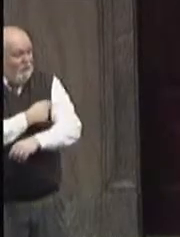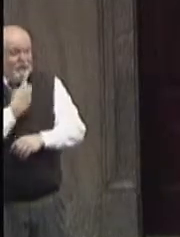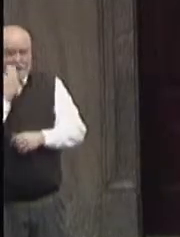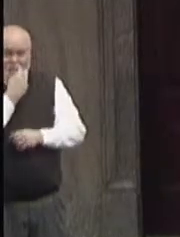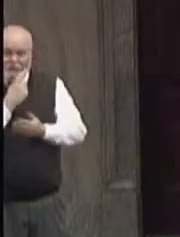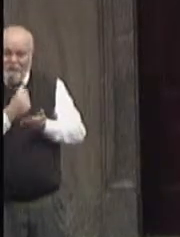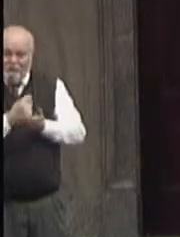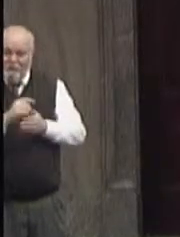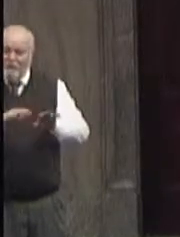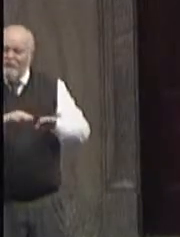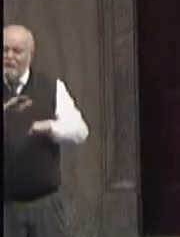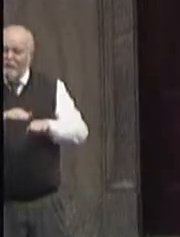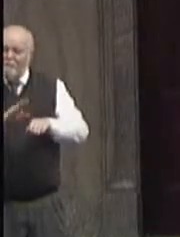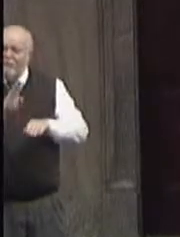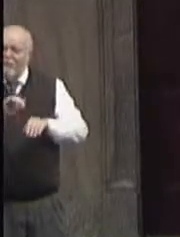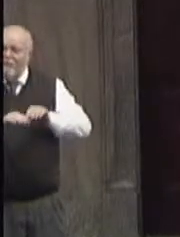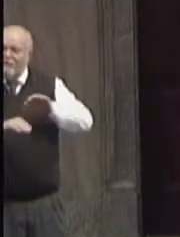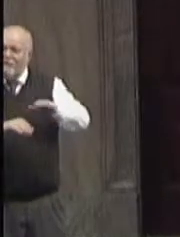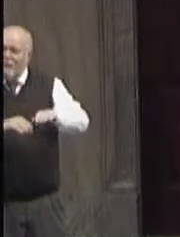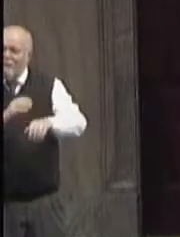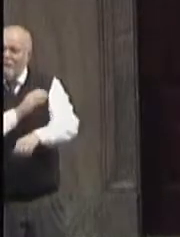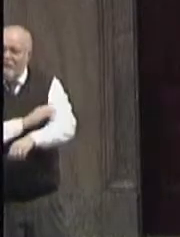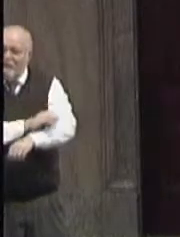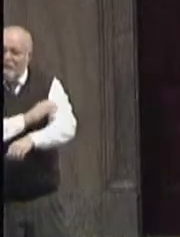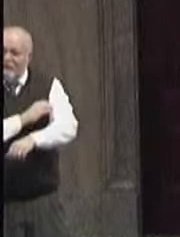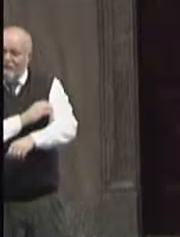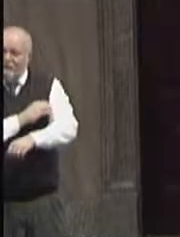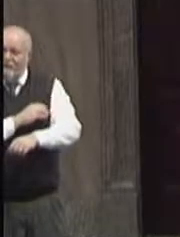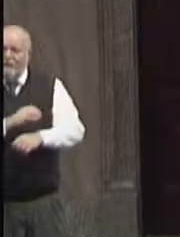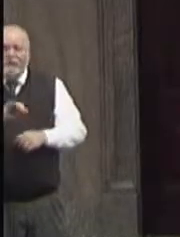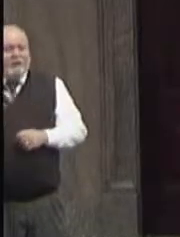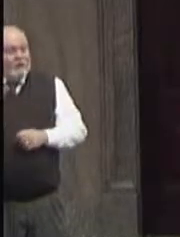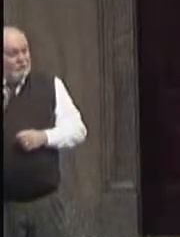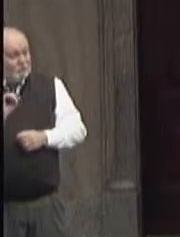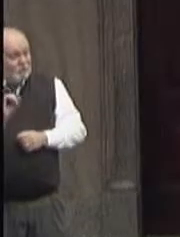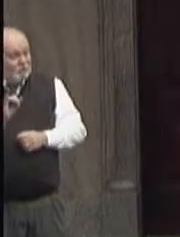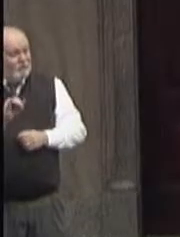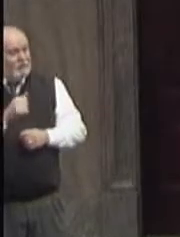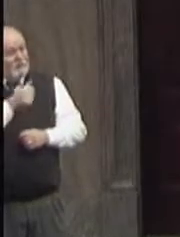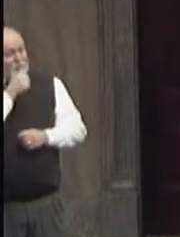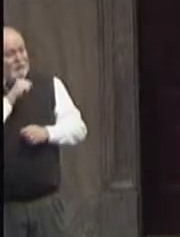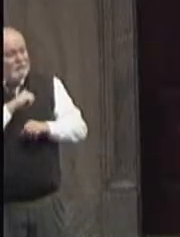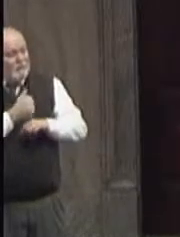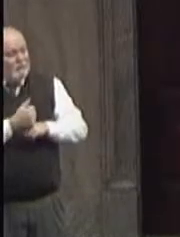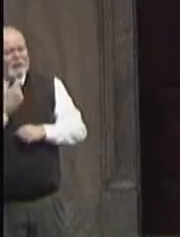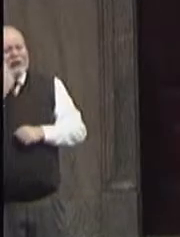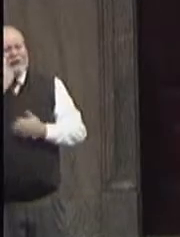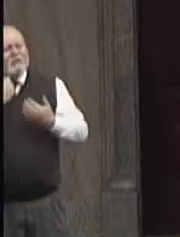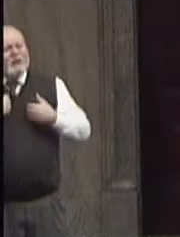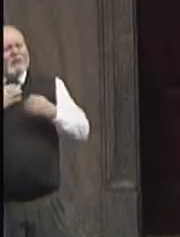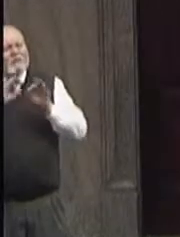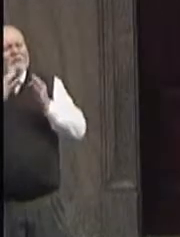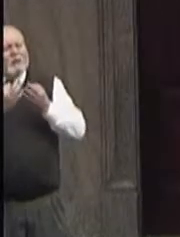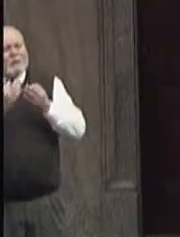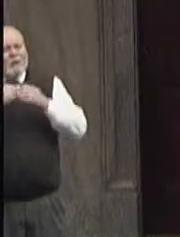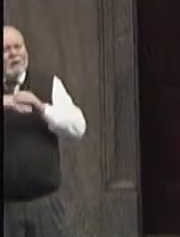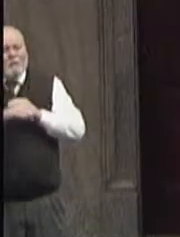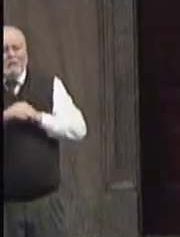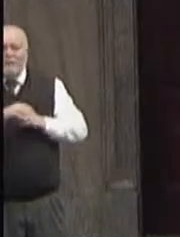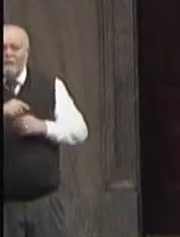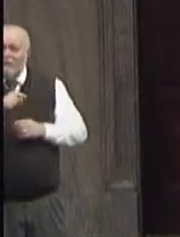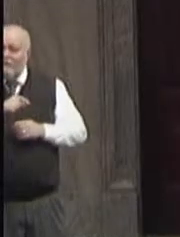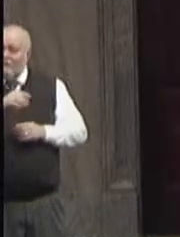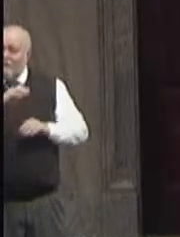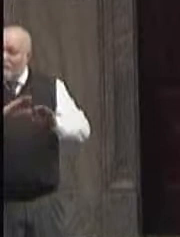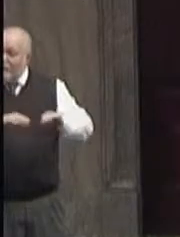at Step by Step's clinic, and it's insurance and private based. I just had a family come in. Child is 16